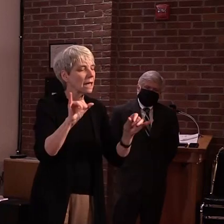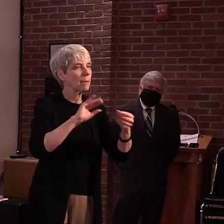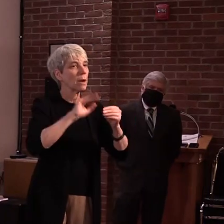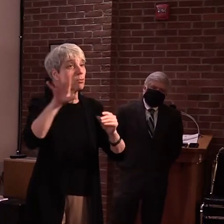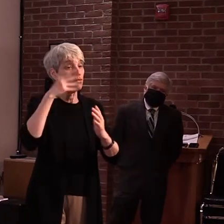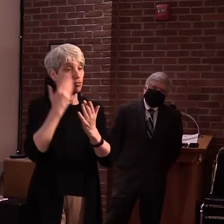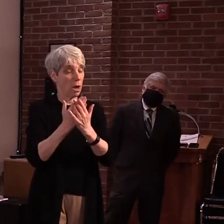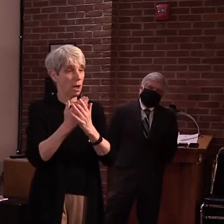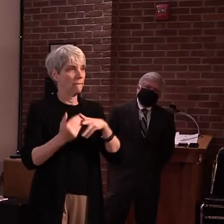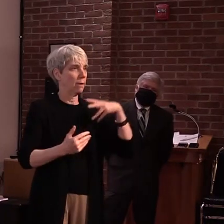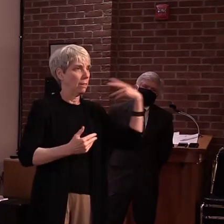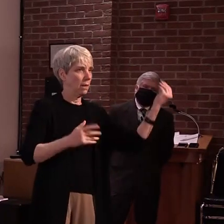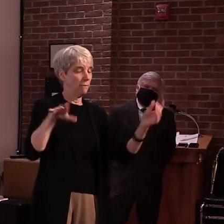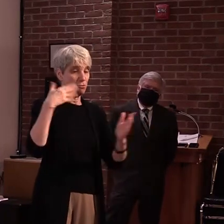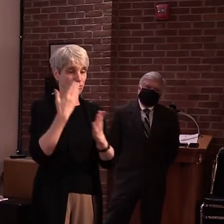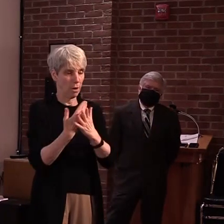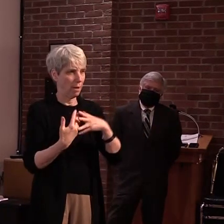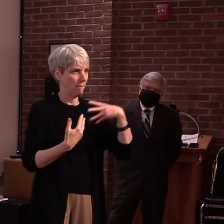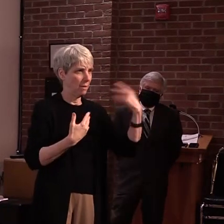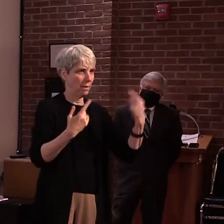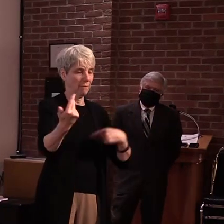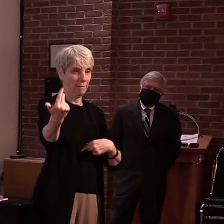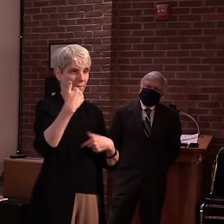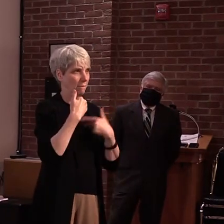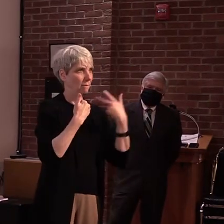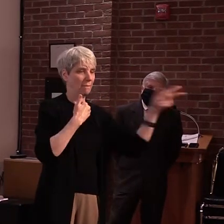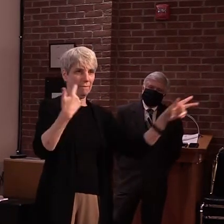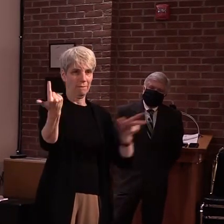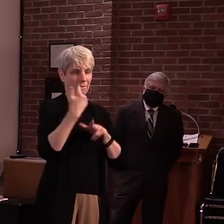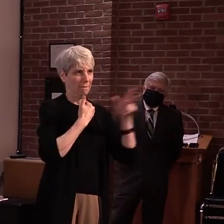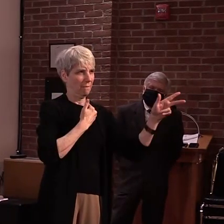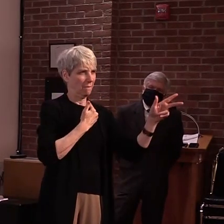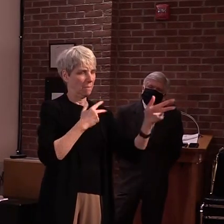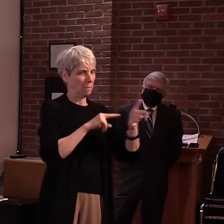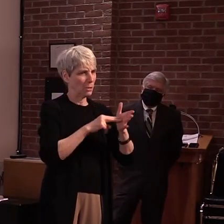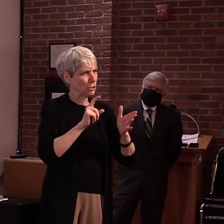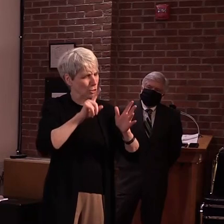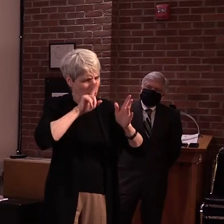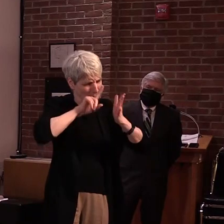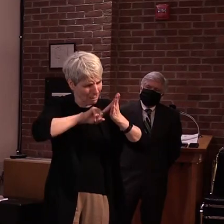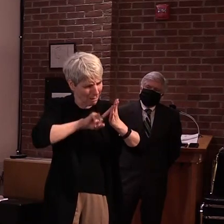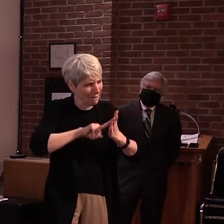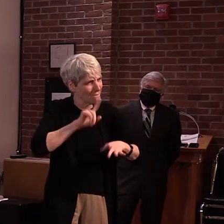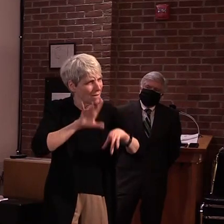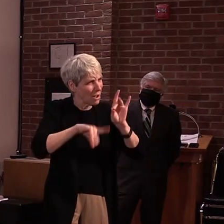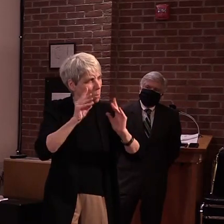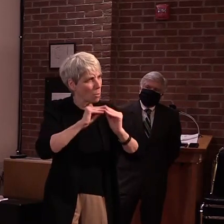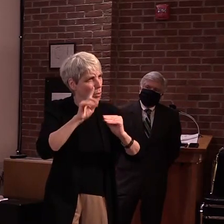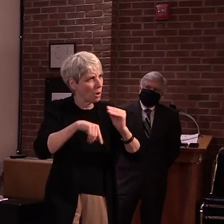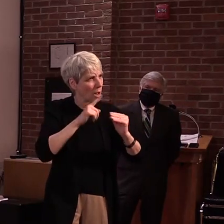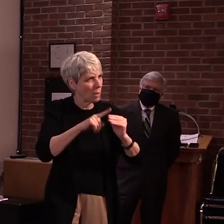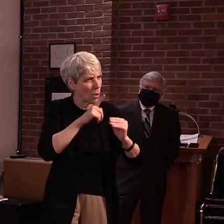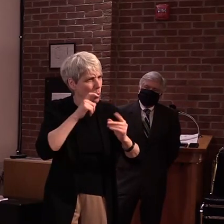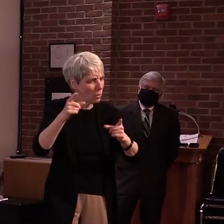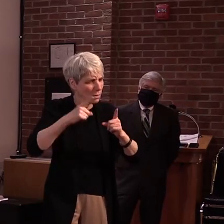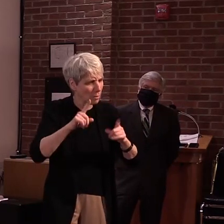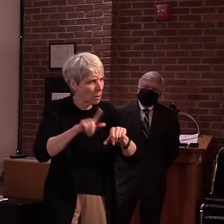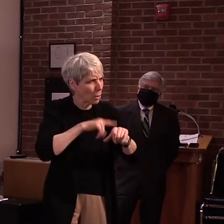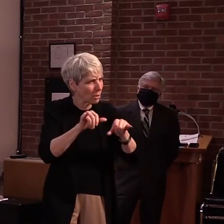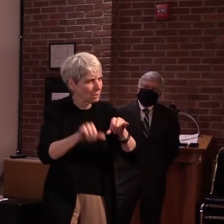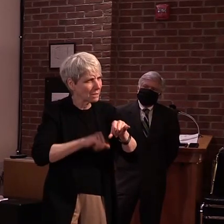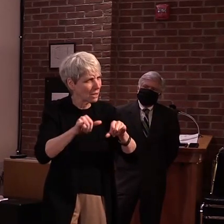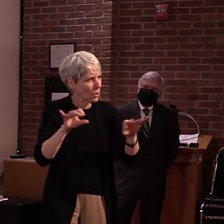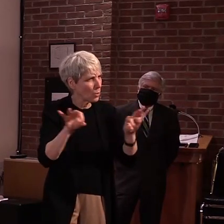and leaving over a weekend drive the collection of more detailed information on these visits and quarantining? Because otherwise,